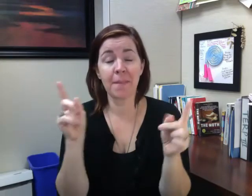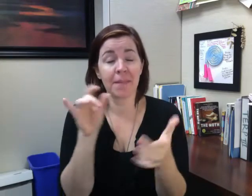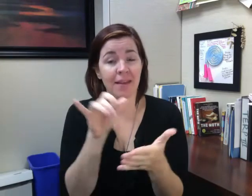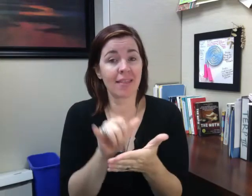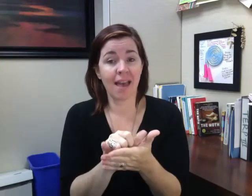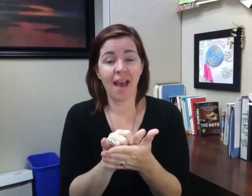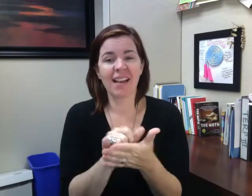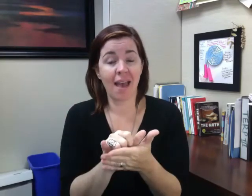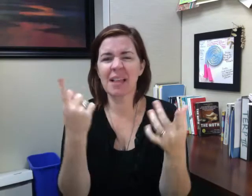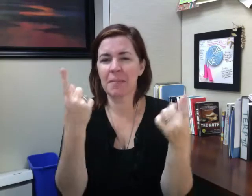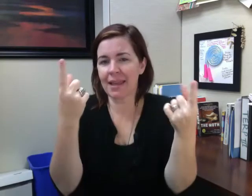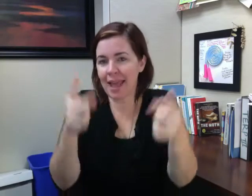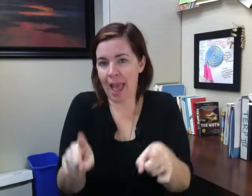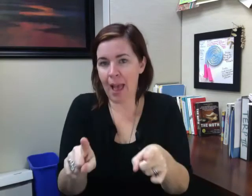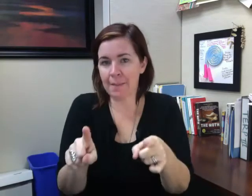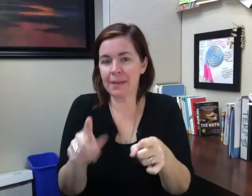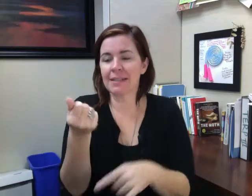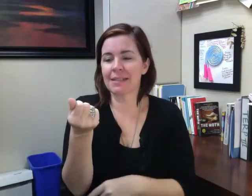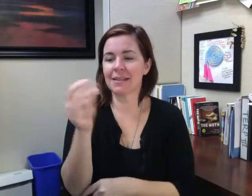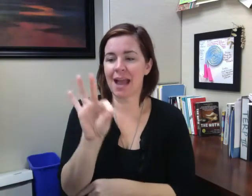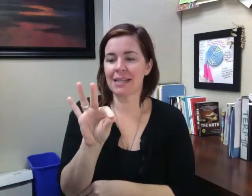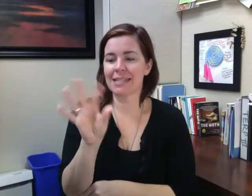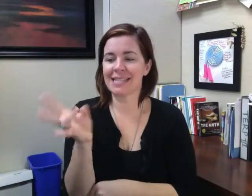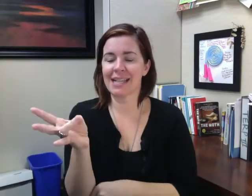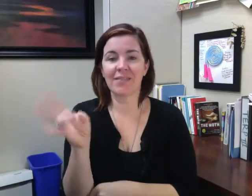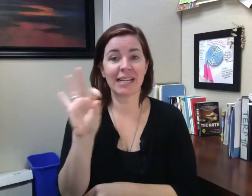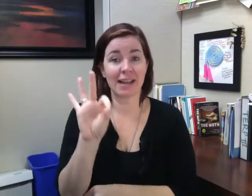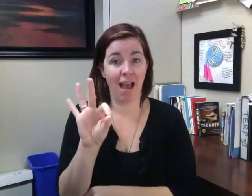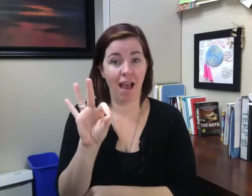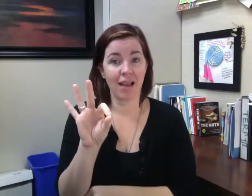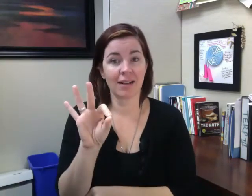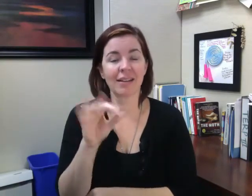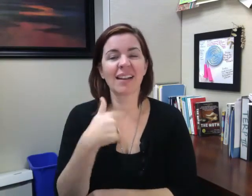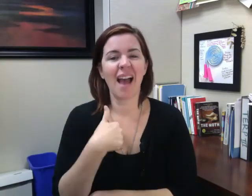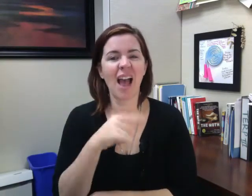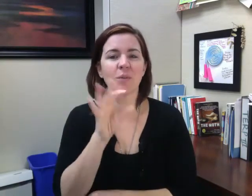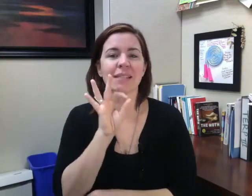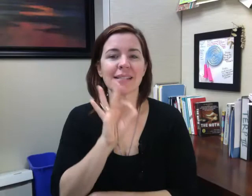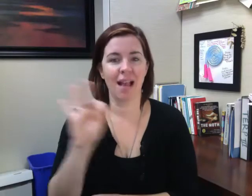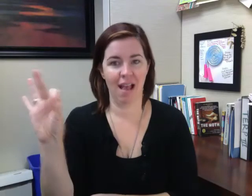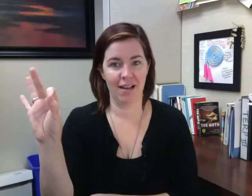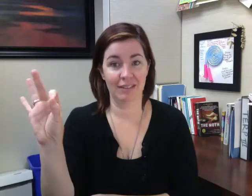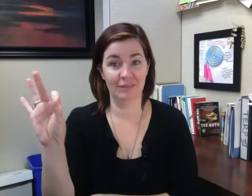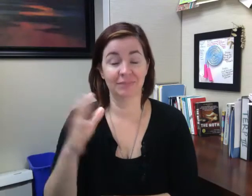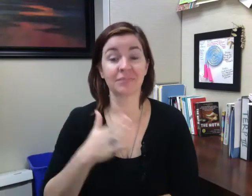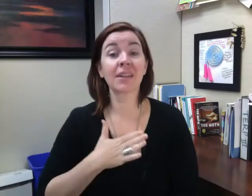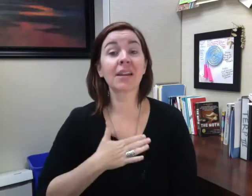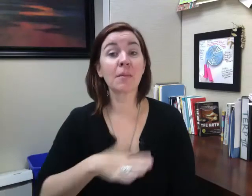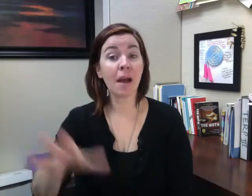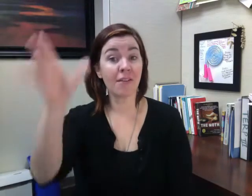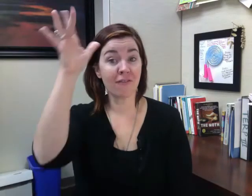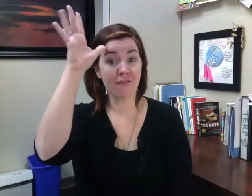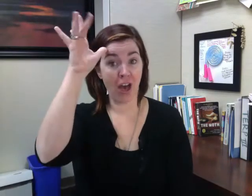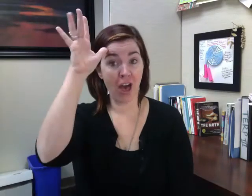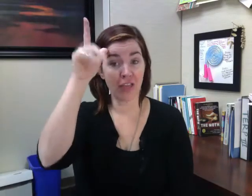I was about 9 years old. My father at that time worked at Safeway, which